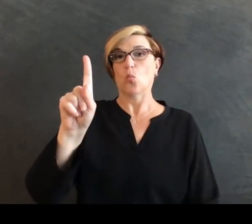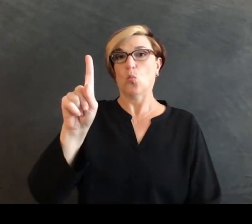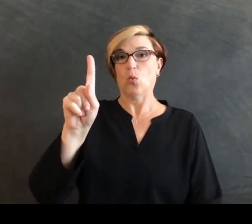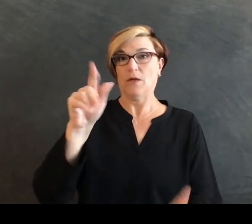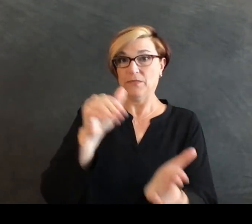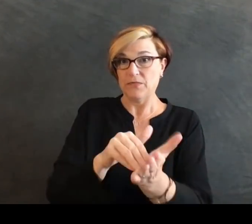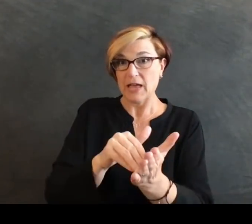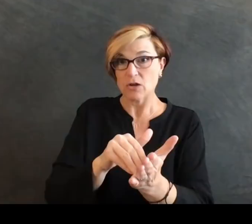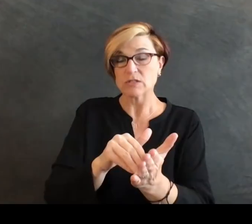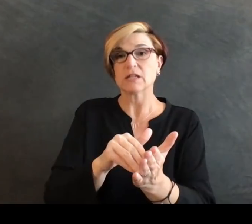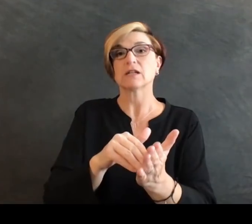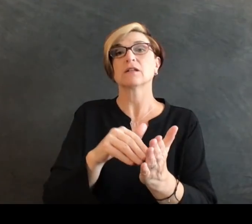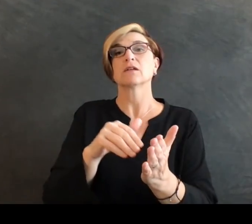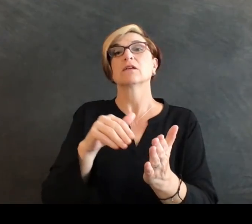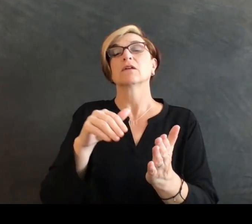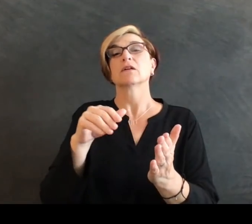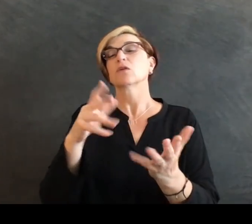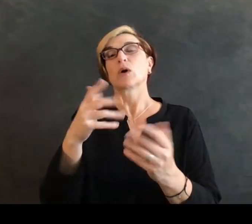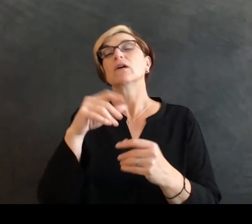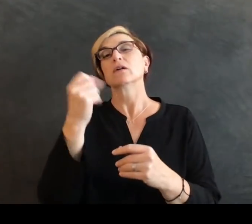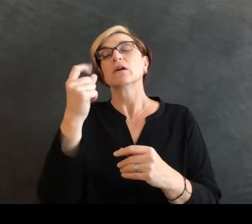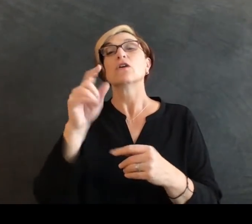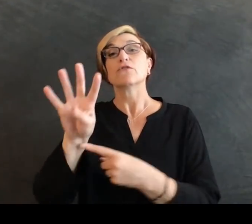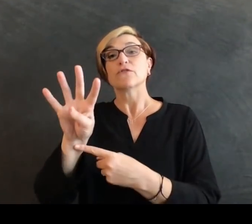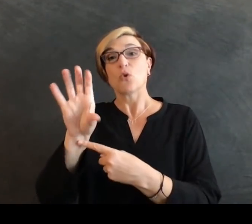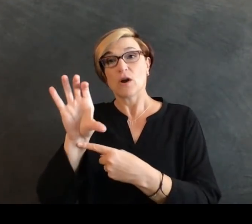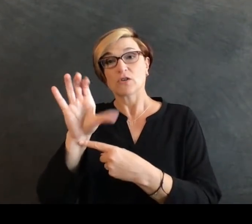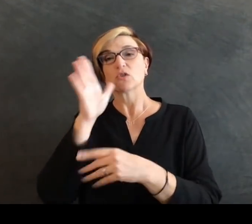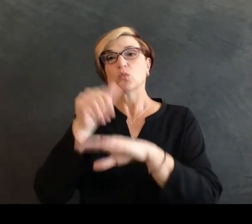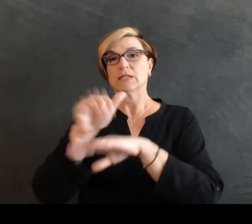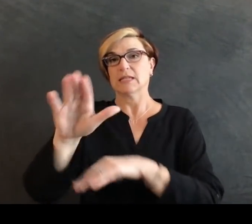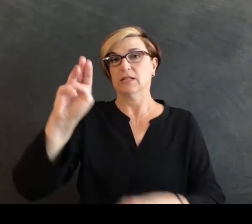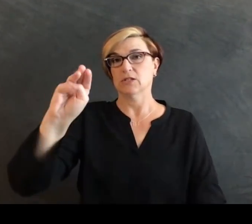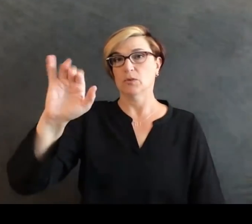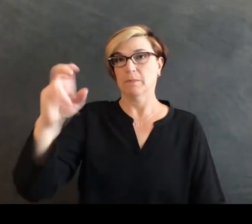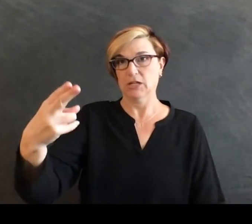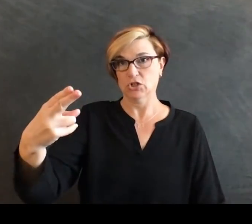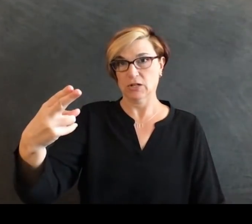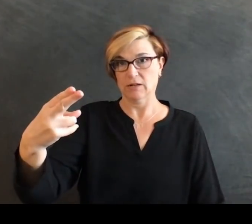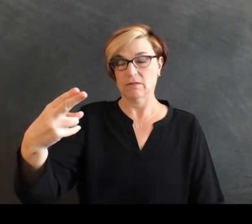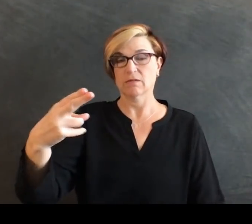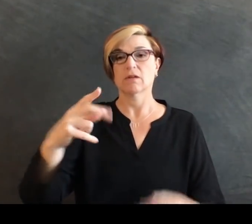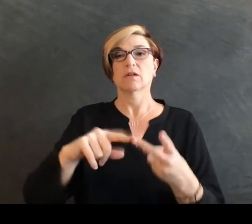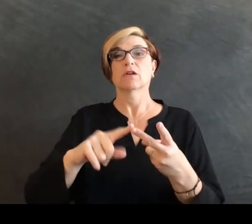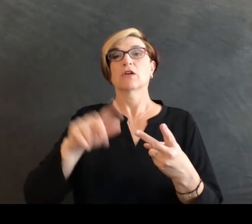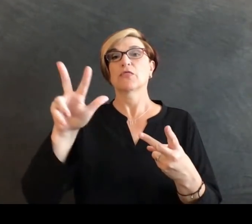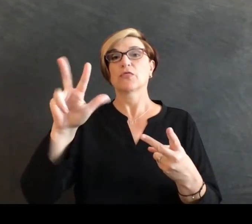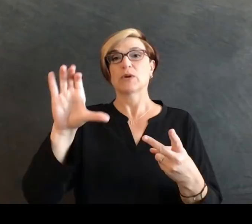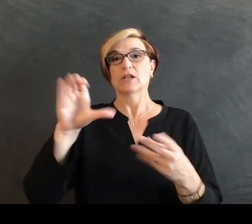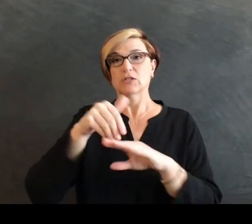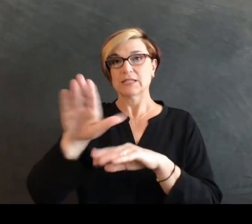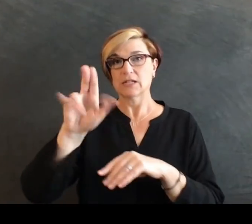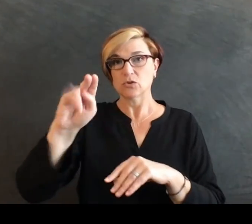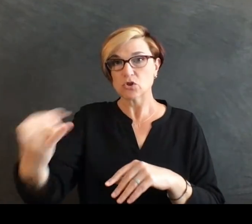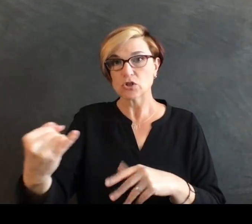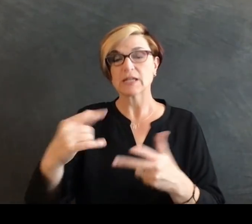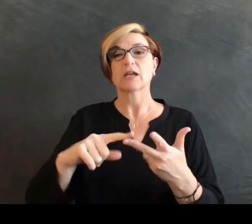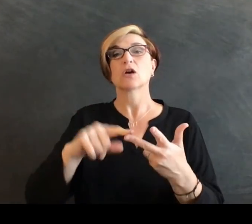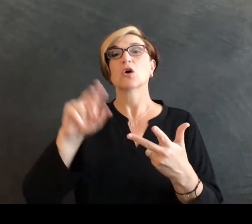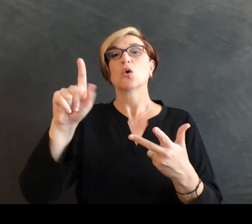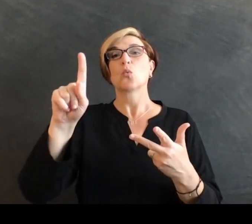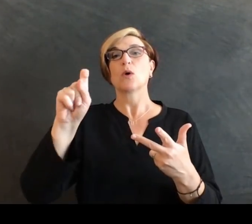400 ventilators are going to Michigan very shortly, 300 going to New Jersey, 150 ventilators to